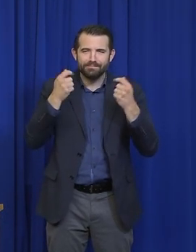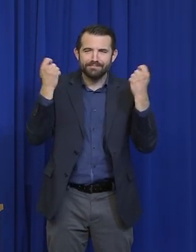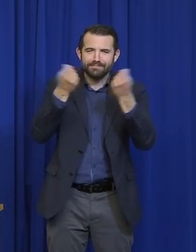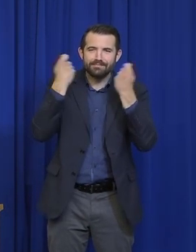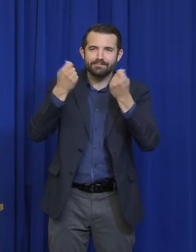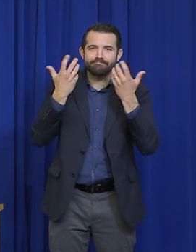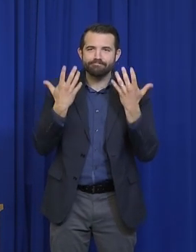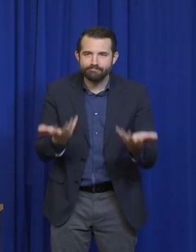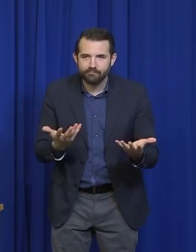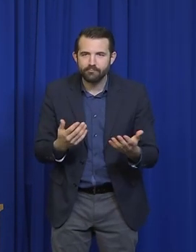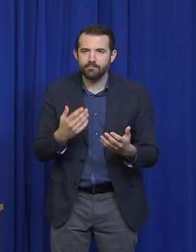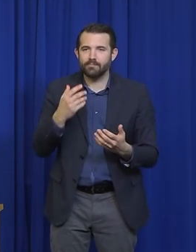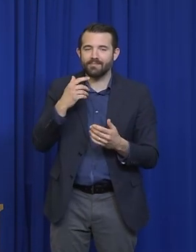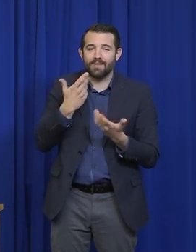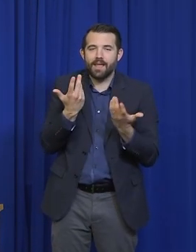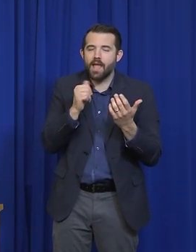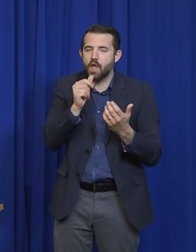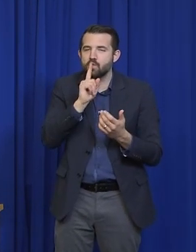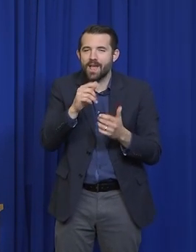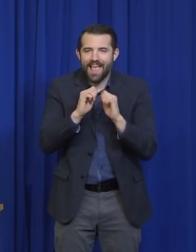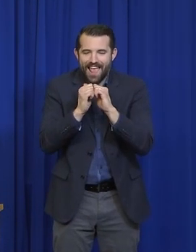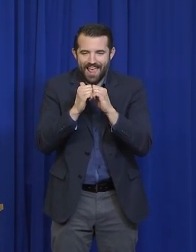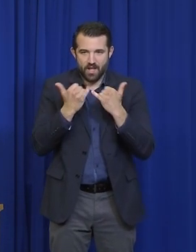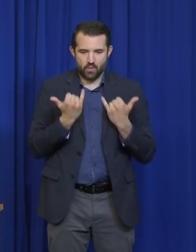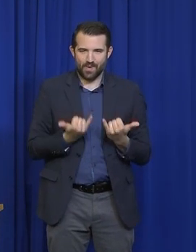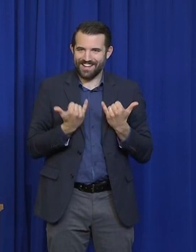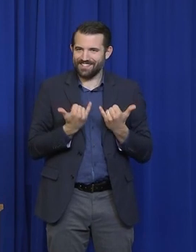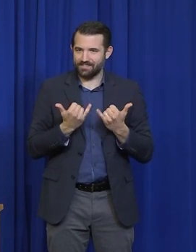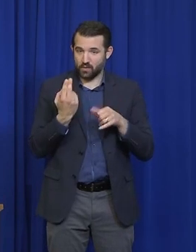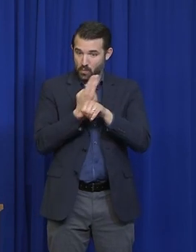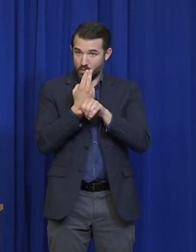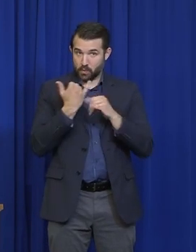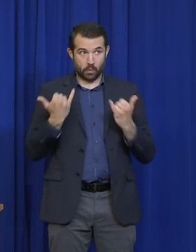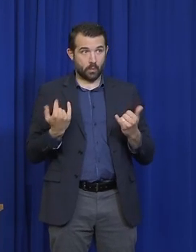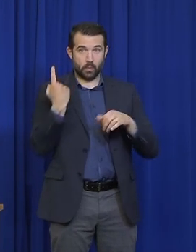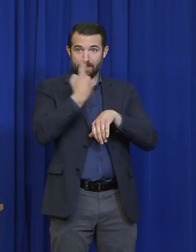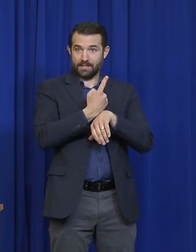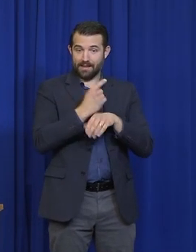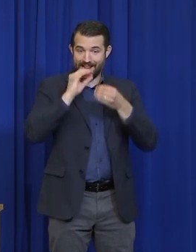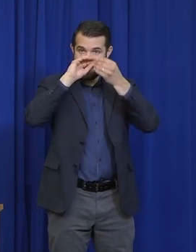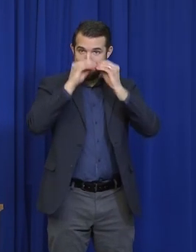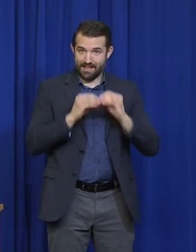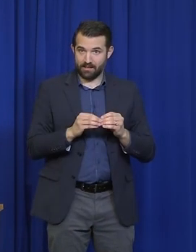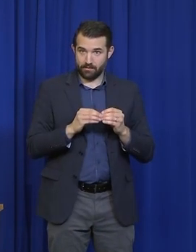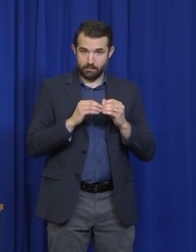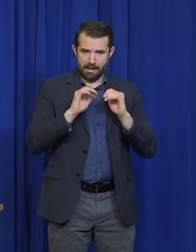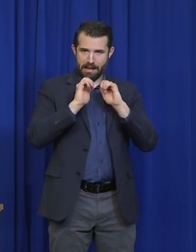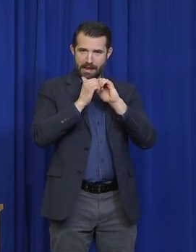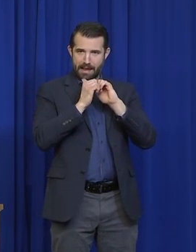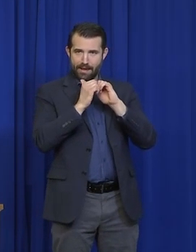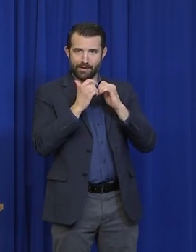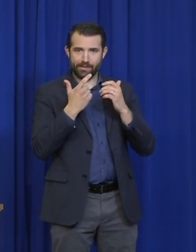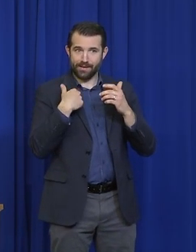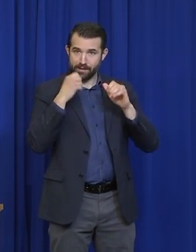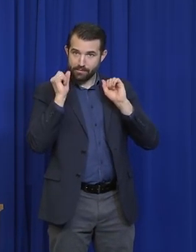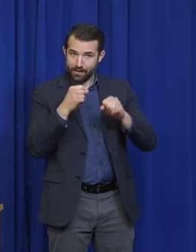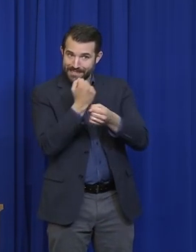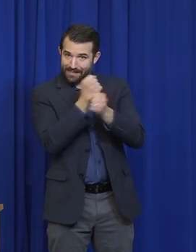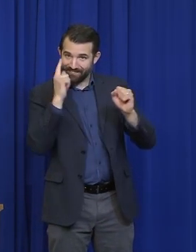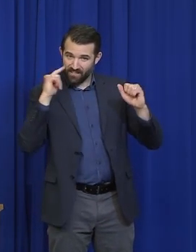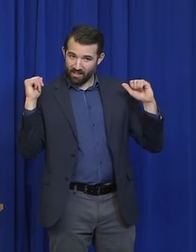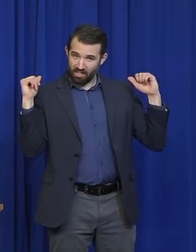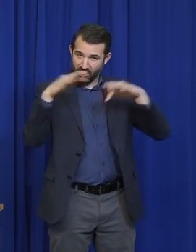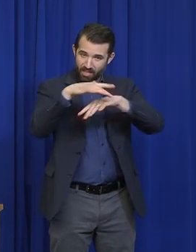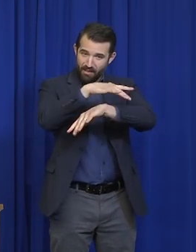how we can allow them at this point in time we can revisit it but I just don't know how we can do it safely you know they get